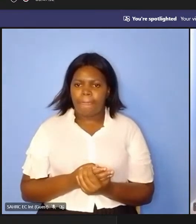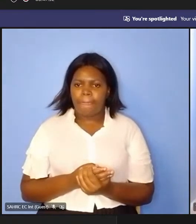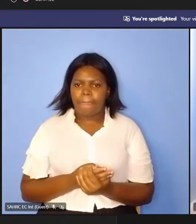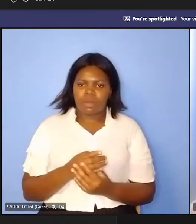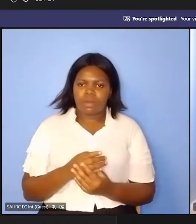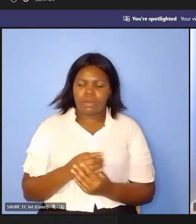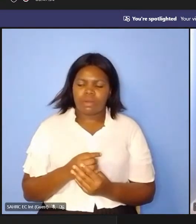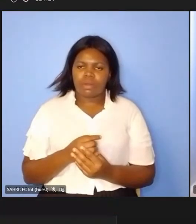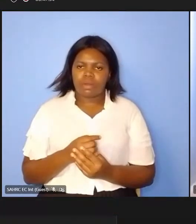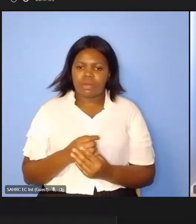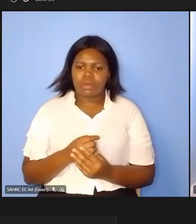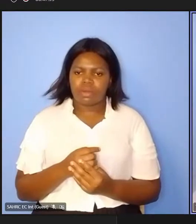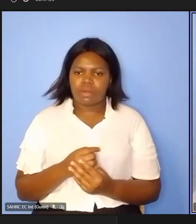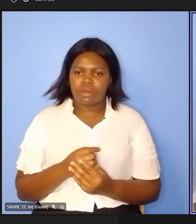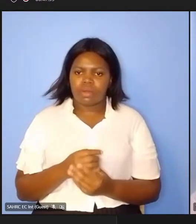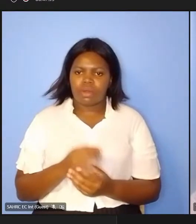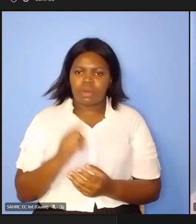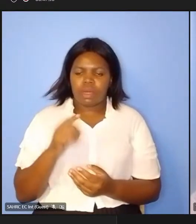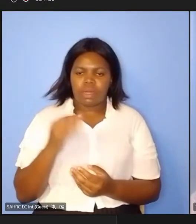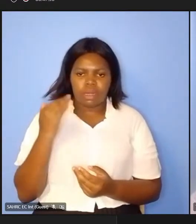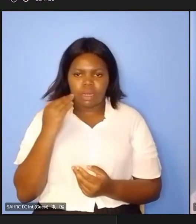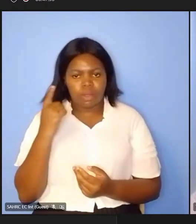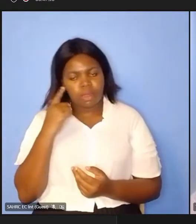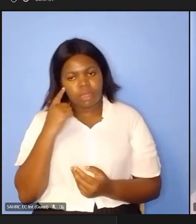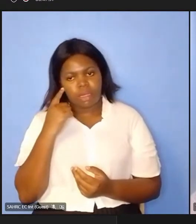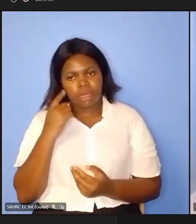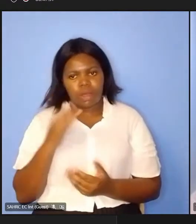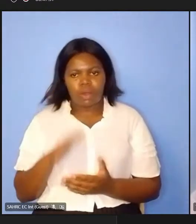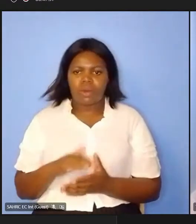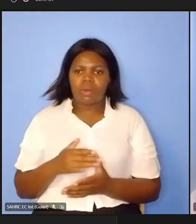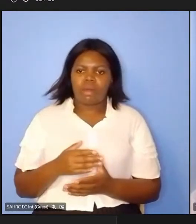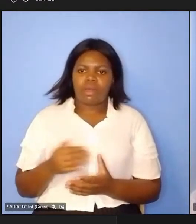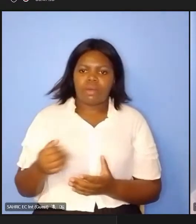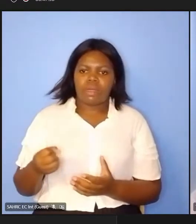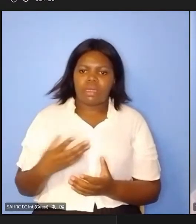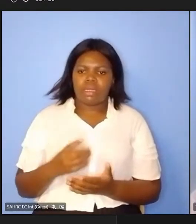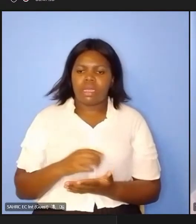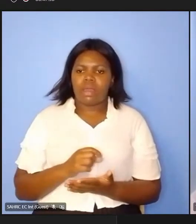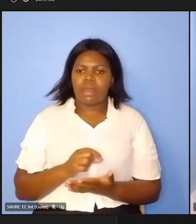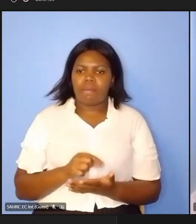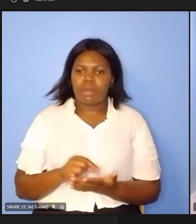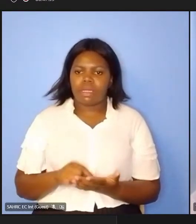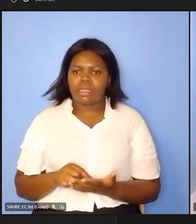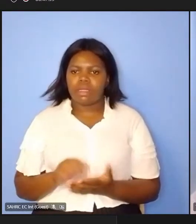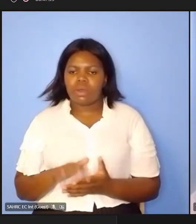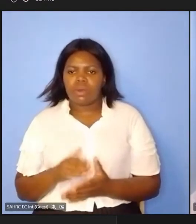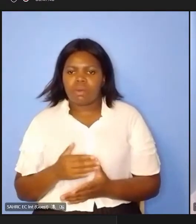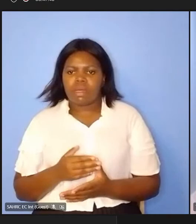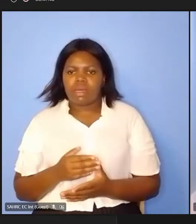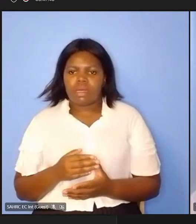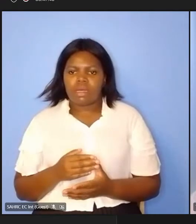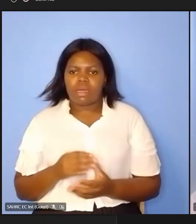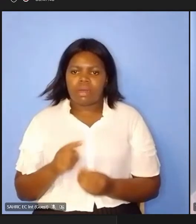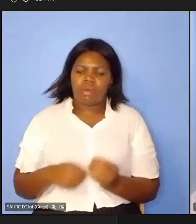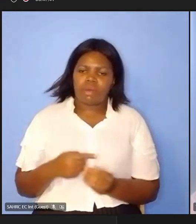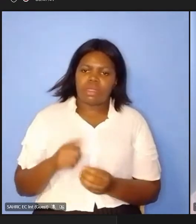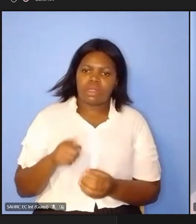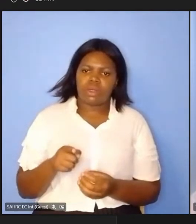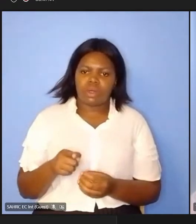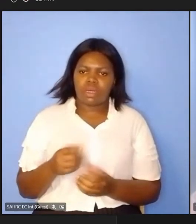we need a policy rather in respect of the school uniform concerns that you've pointed